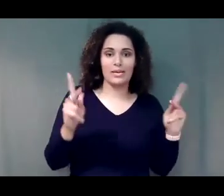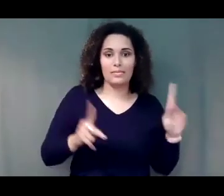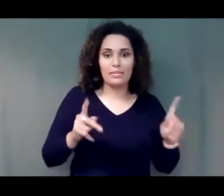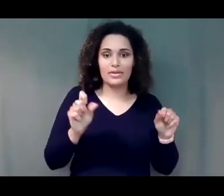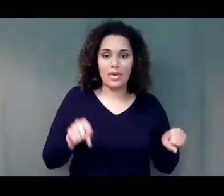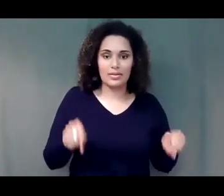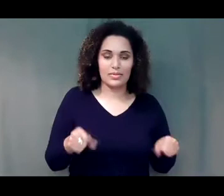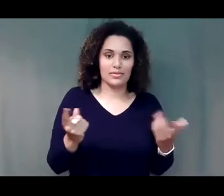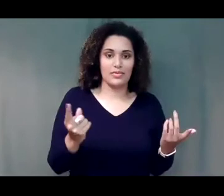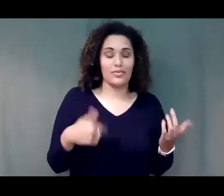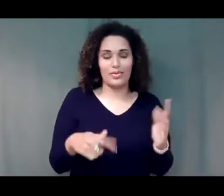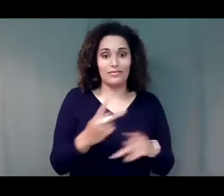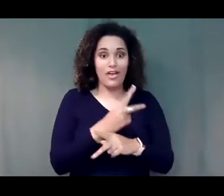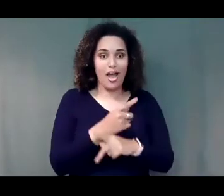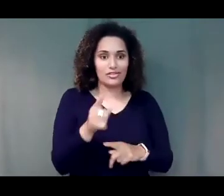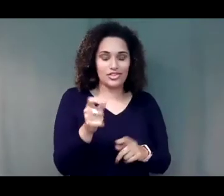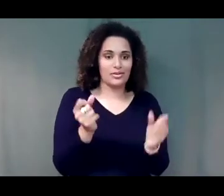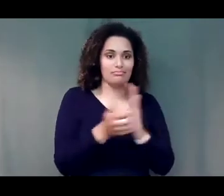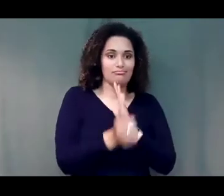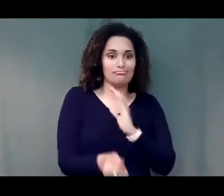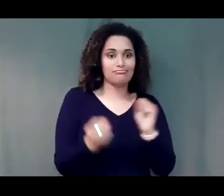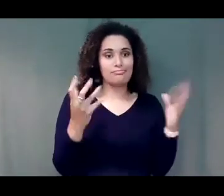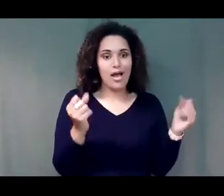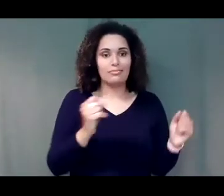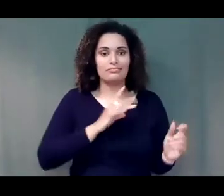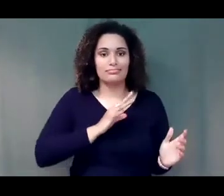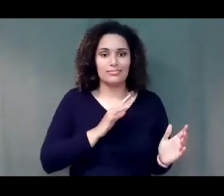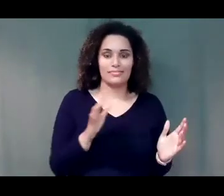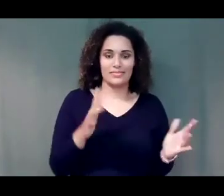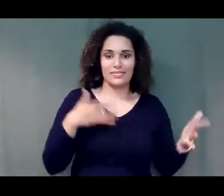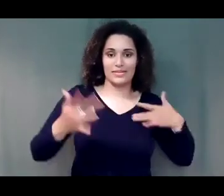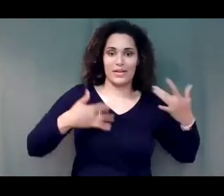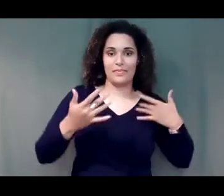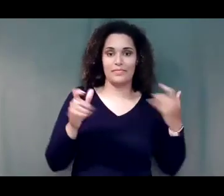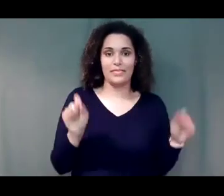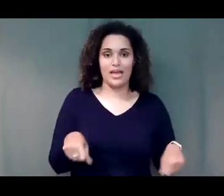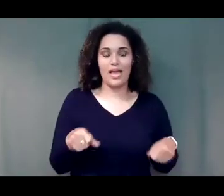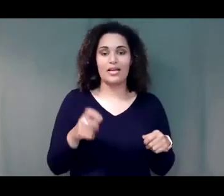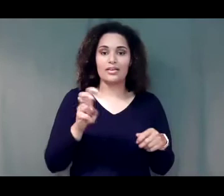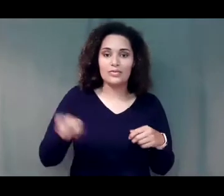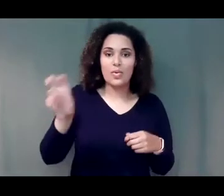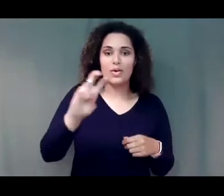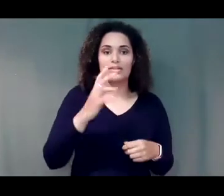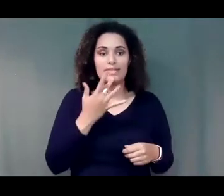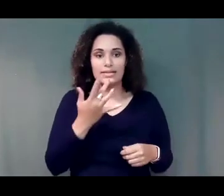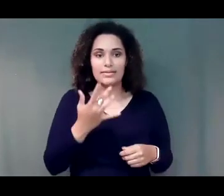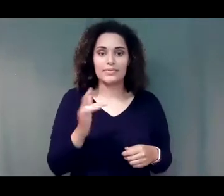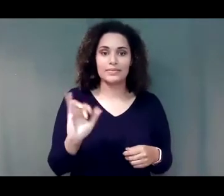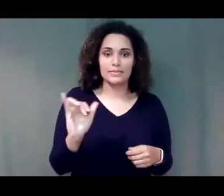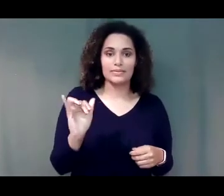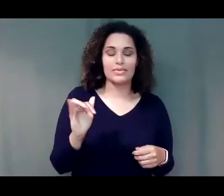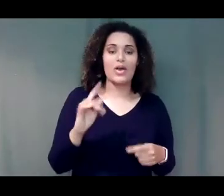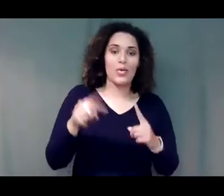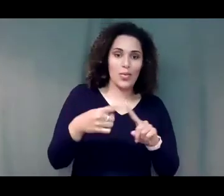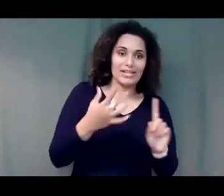find that she's fluent in American Sign Language and is able to provide tours and tastings, and when we do